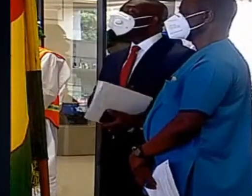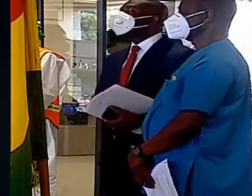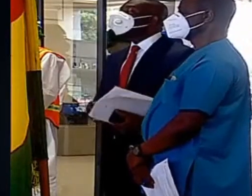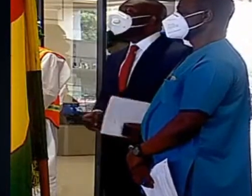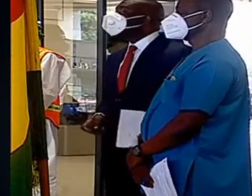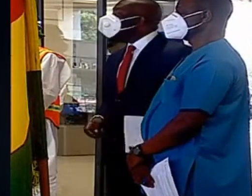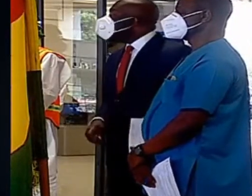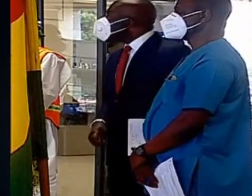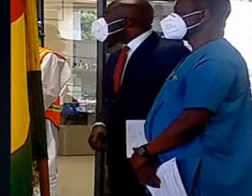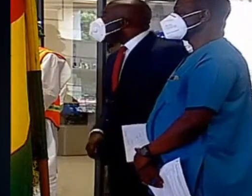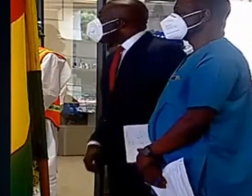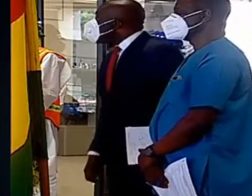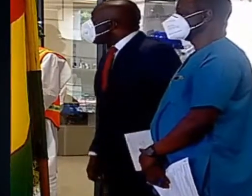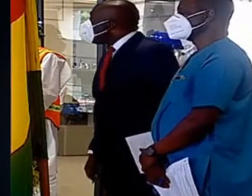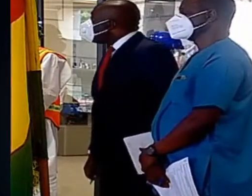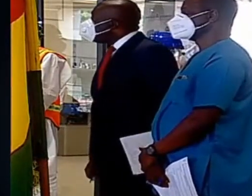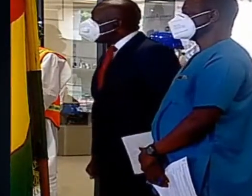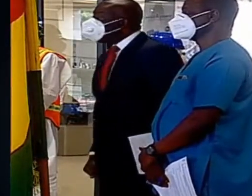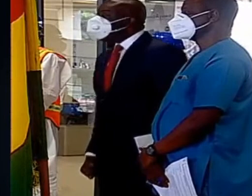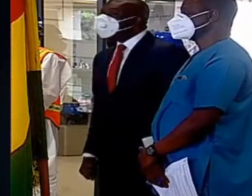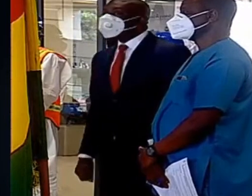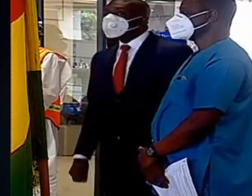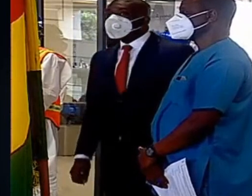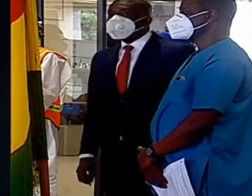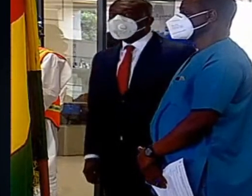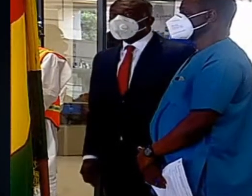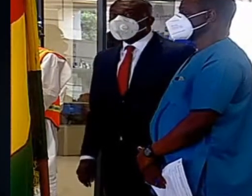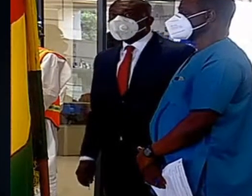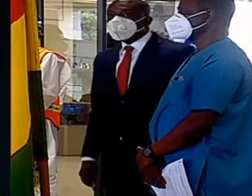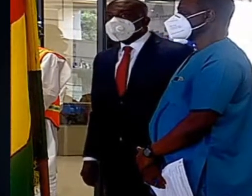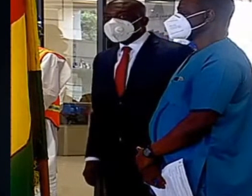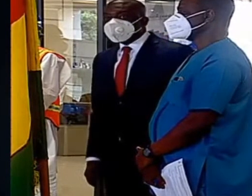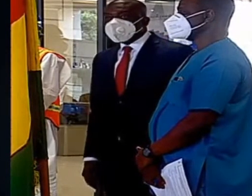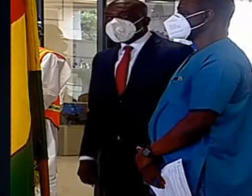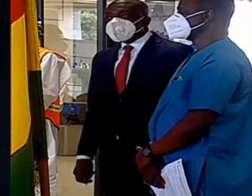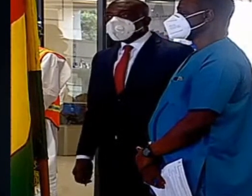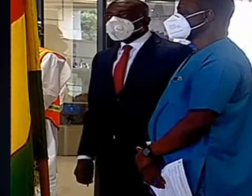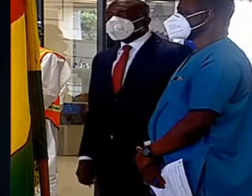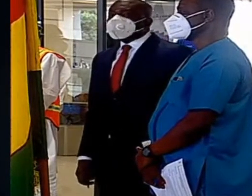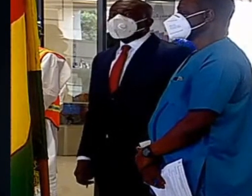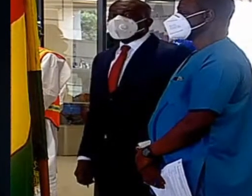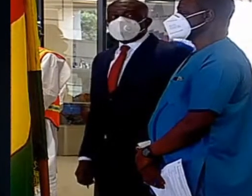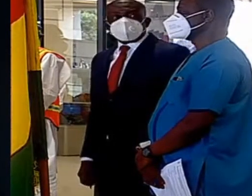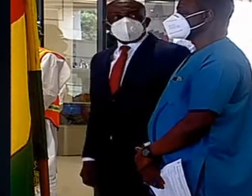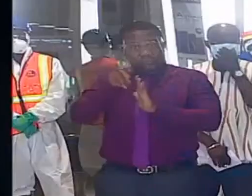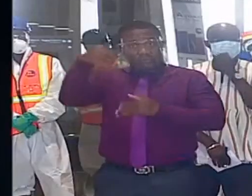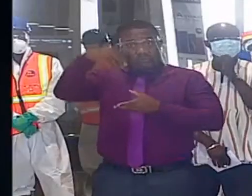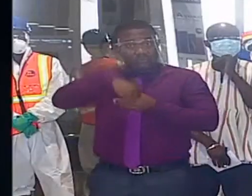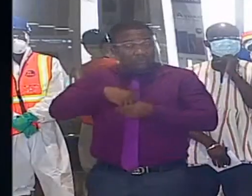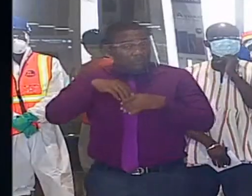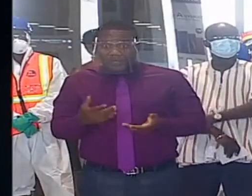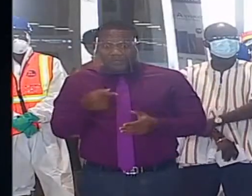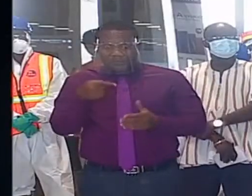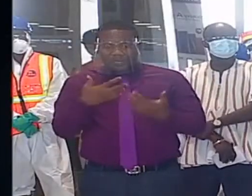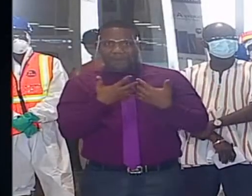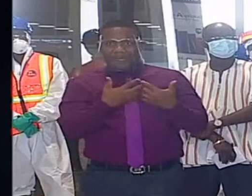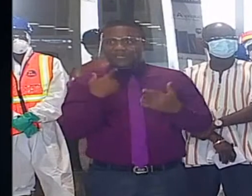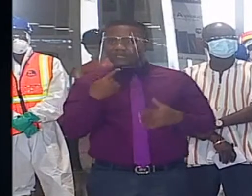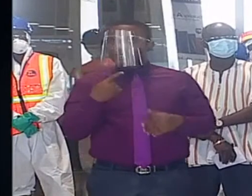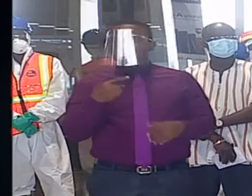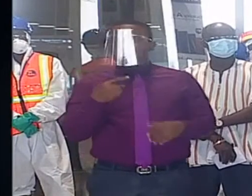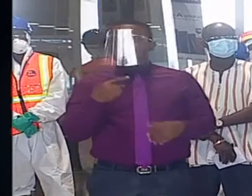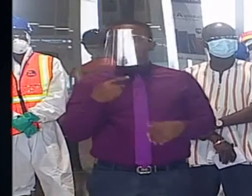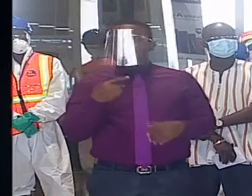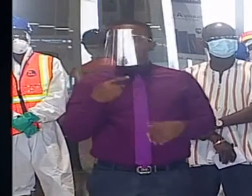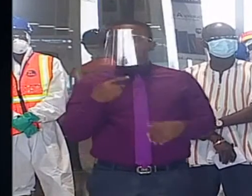sensitive, which means it must tell us that this guy has the virus, he has it. And if the test says, really,